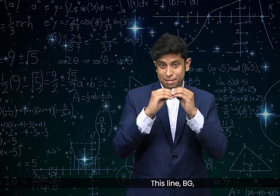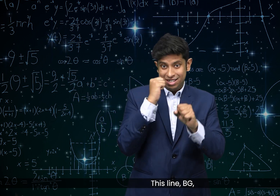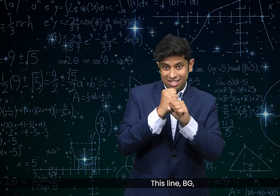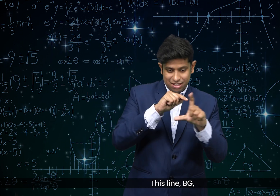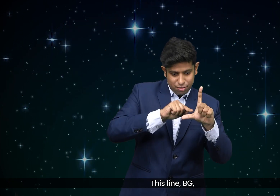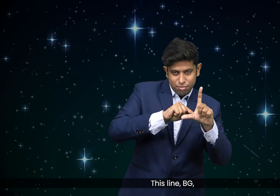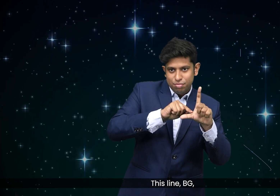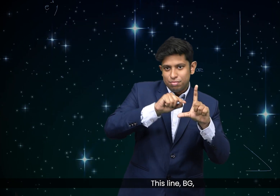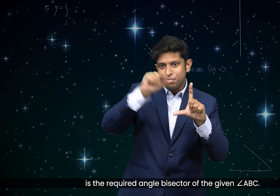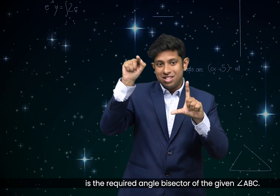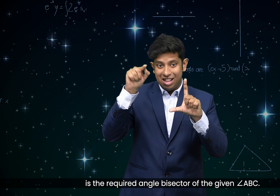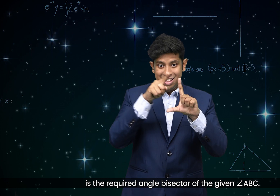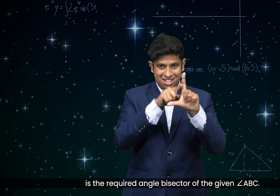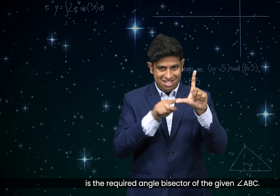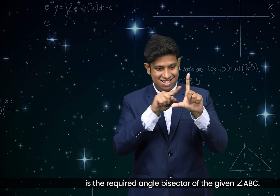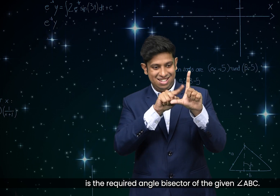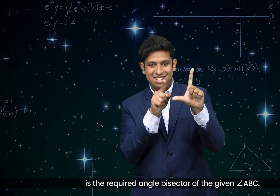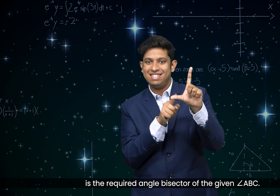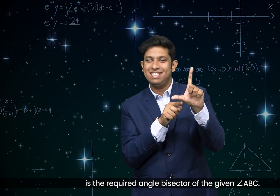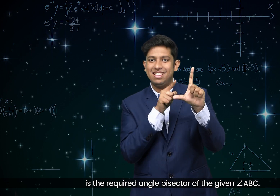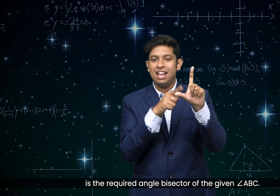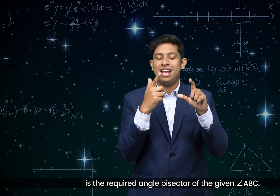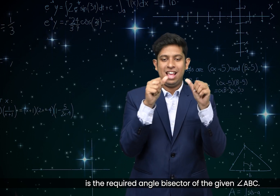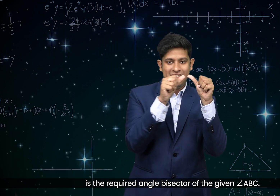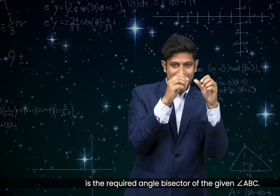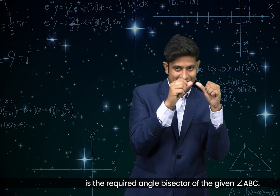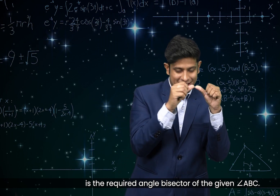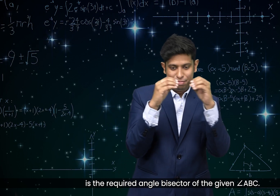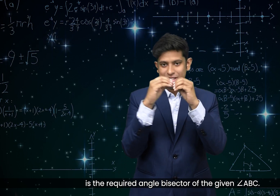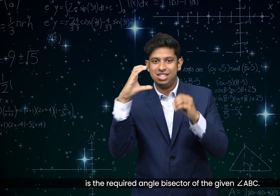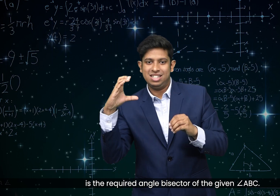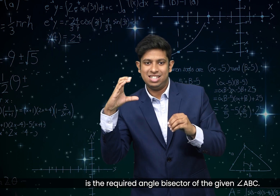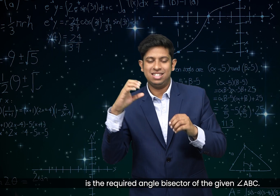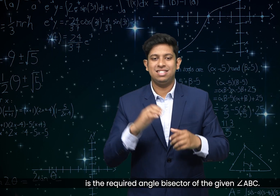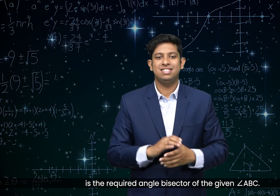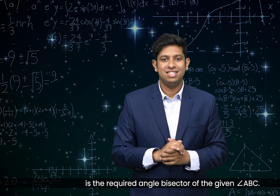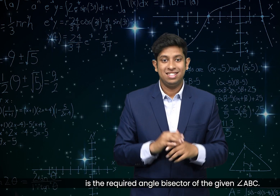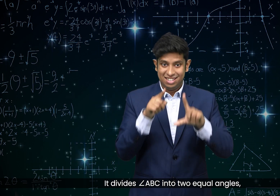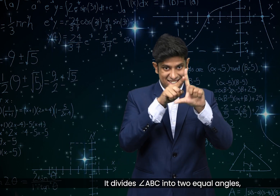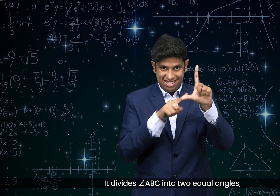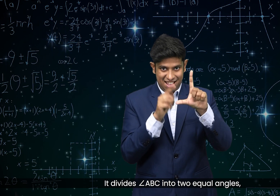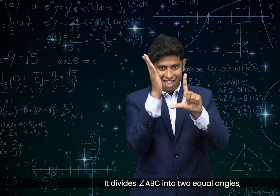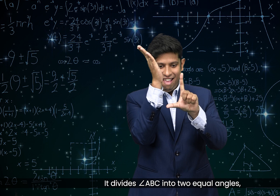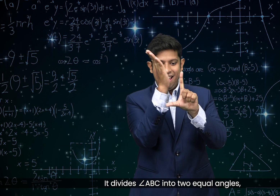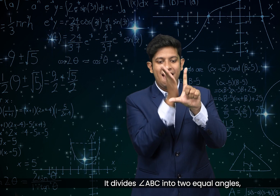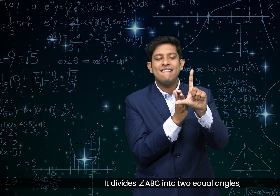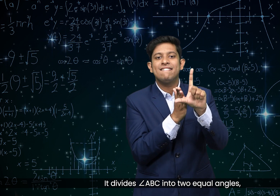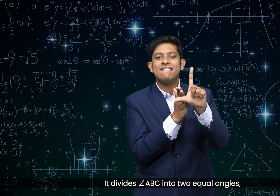This line BG is the required angle bisector of the given angle ABC. It divides angle